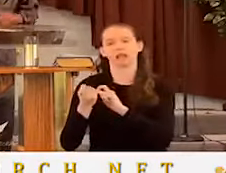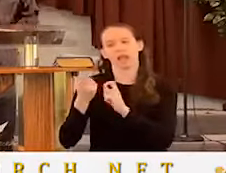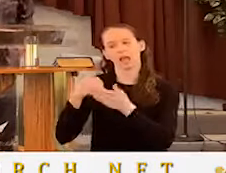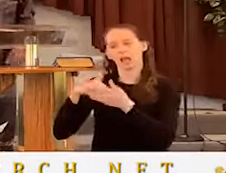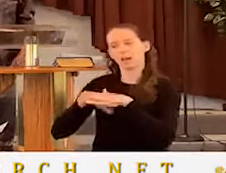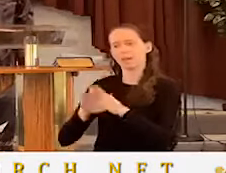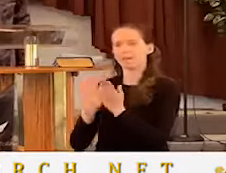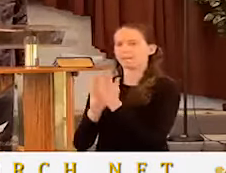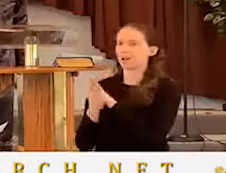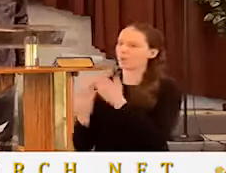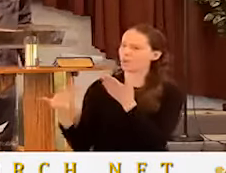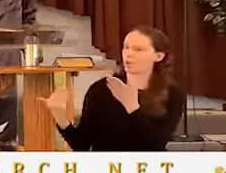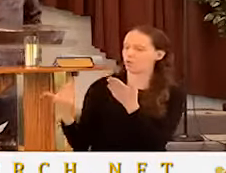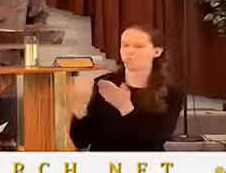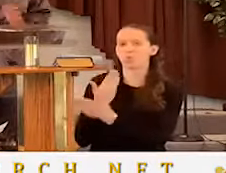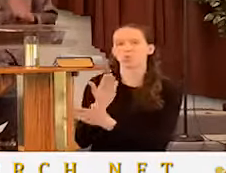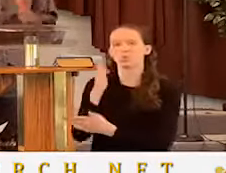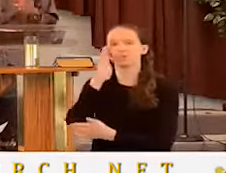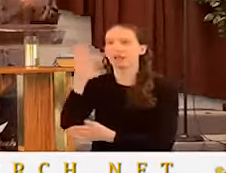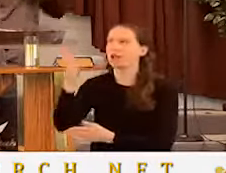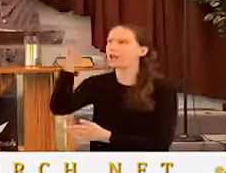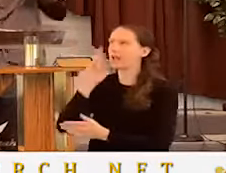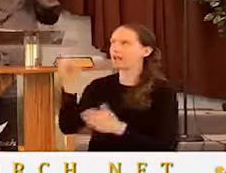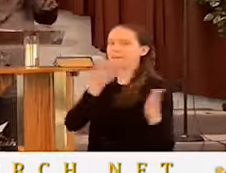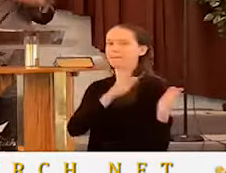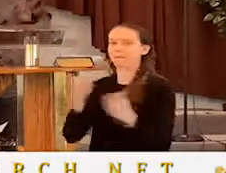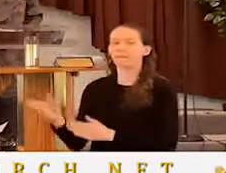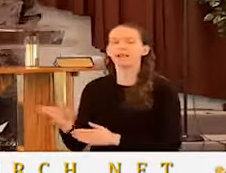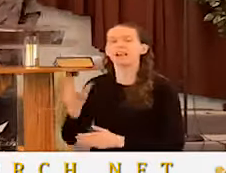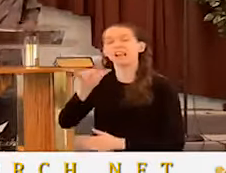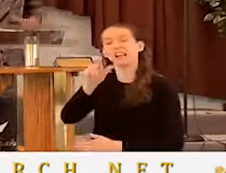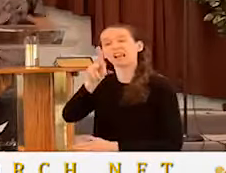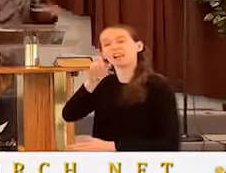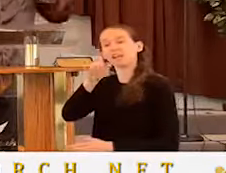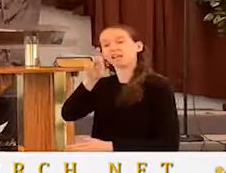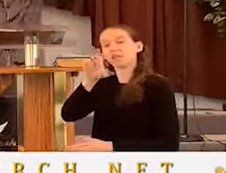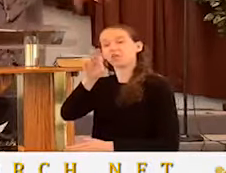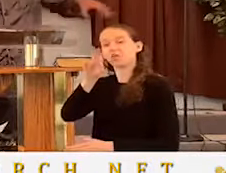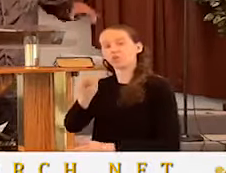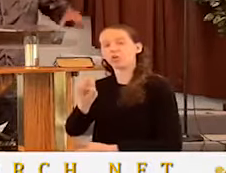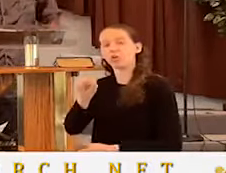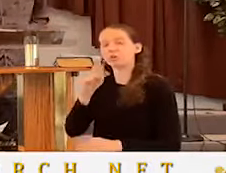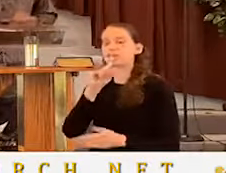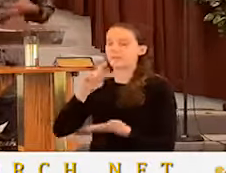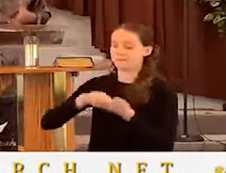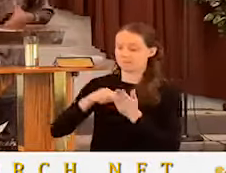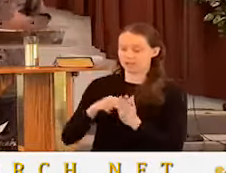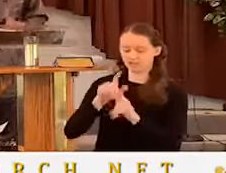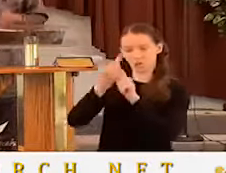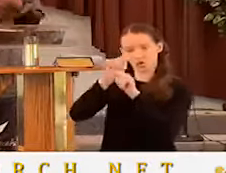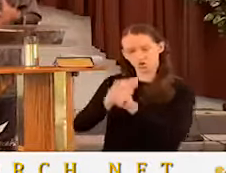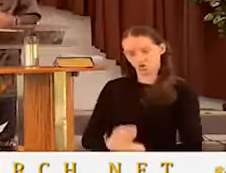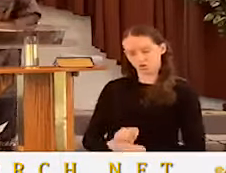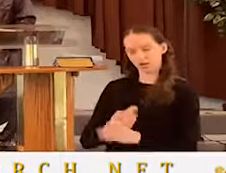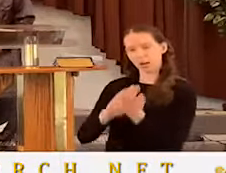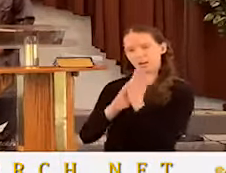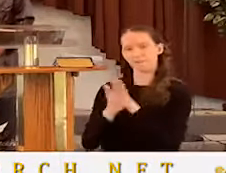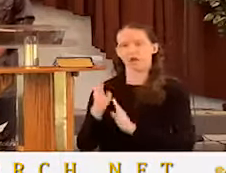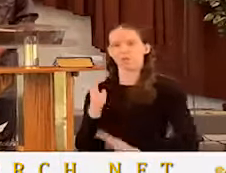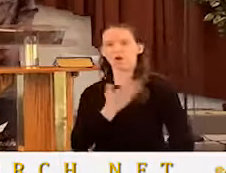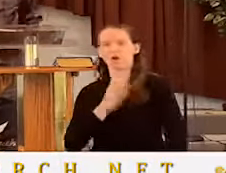into that destiny. I'll say that again. A kairos moment from tradition into